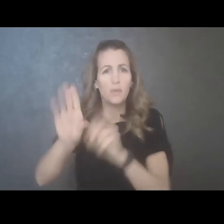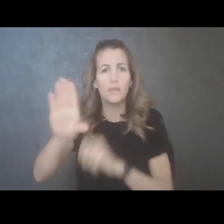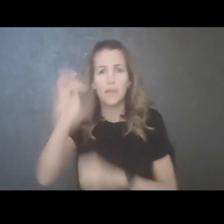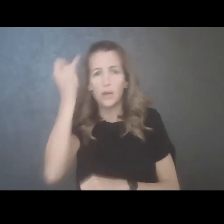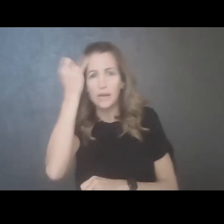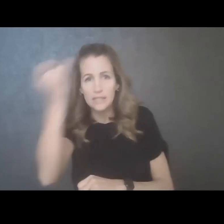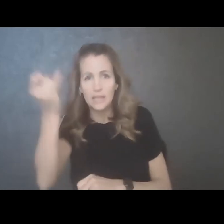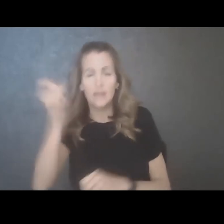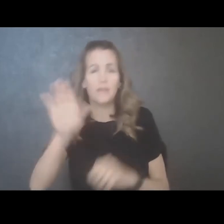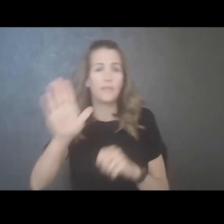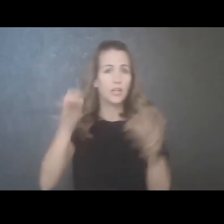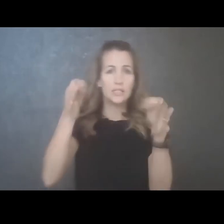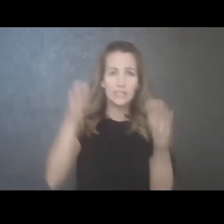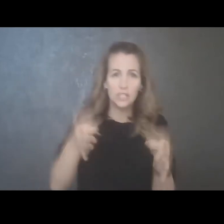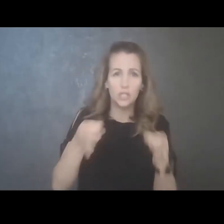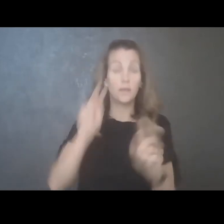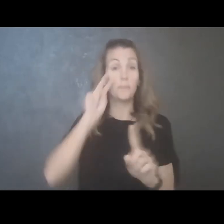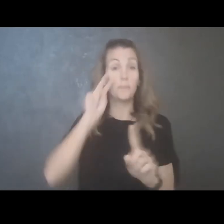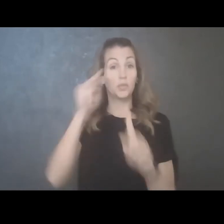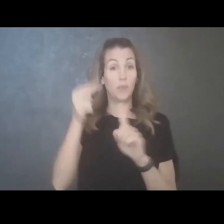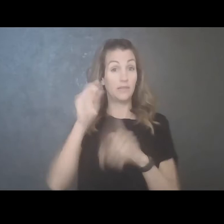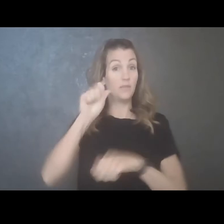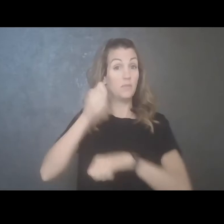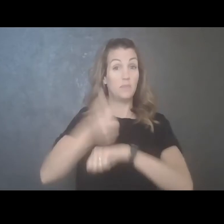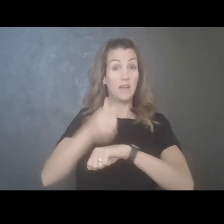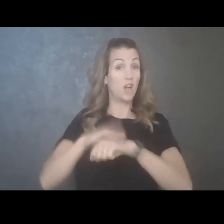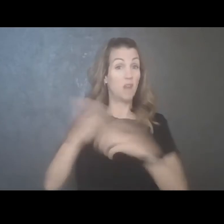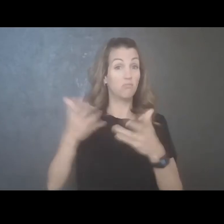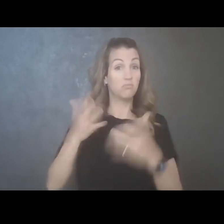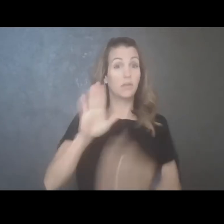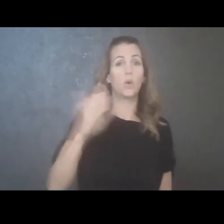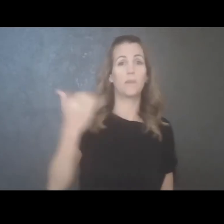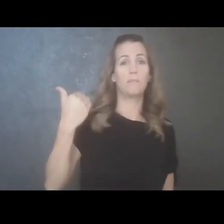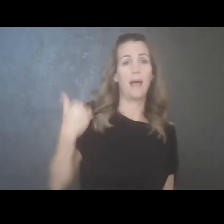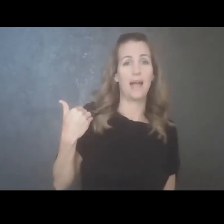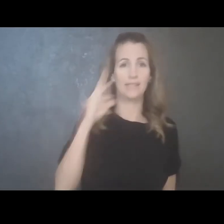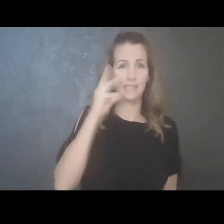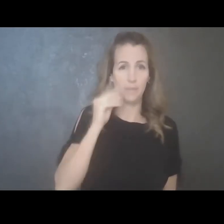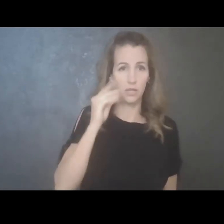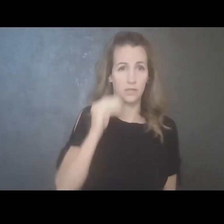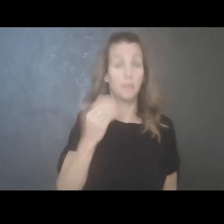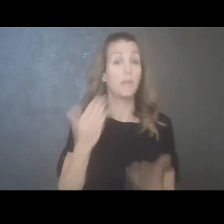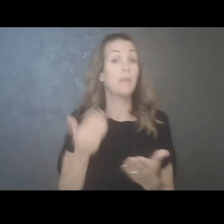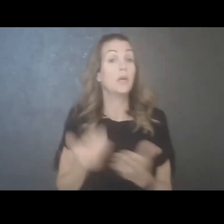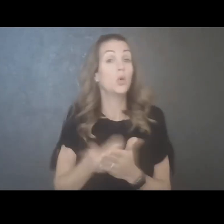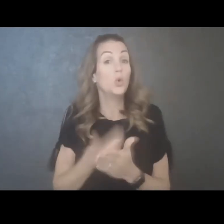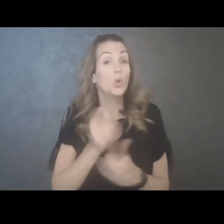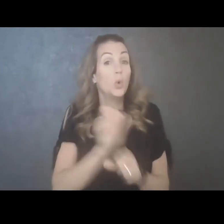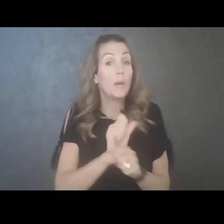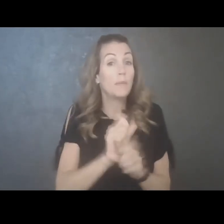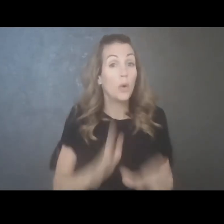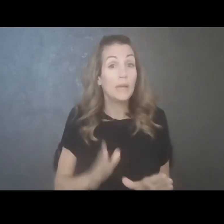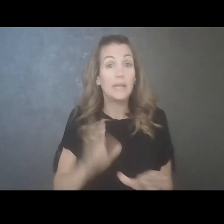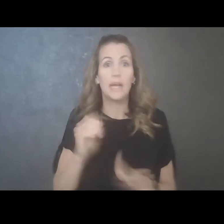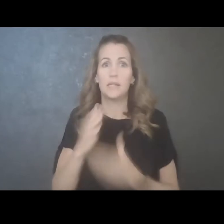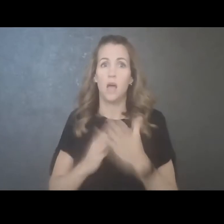only based on your past experience. So there might be in your industry some of the newbies that come in, and then there's some of the veterans that are in your